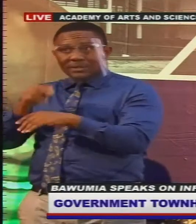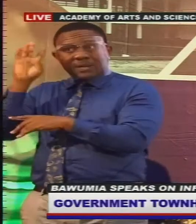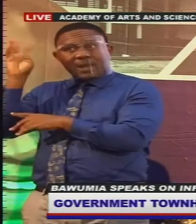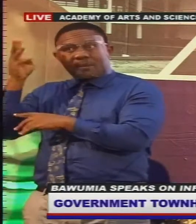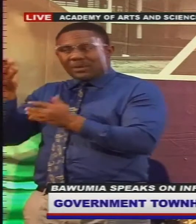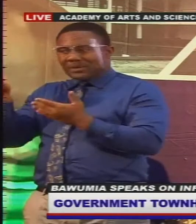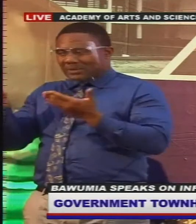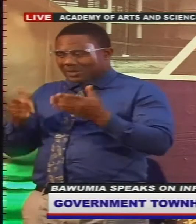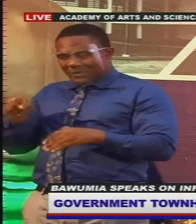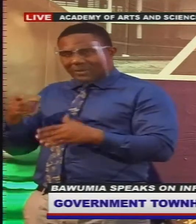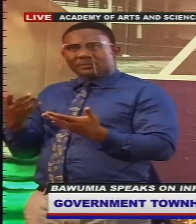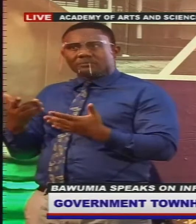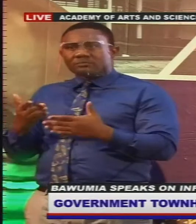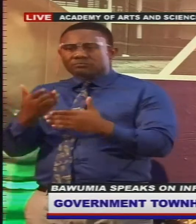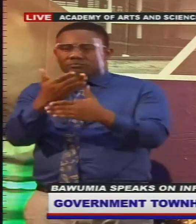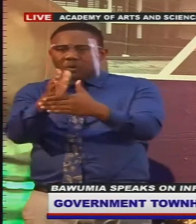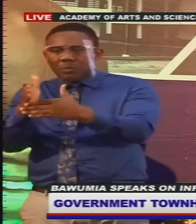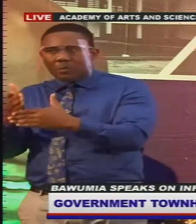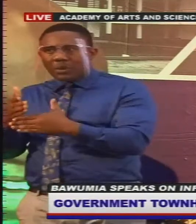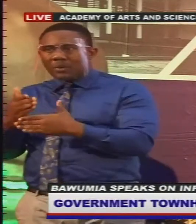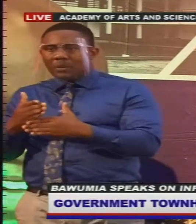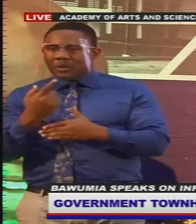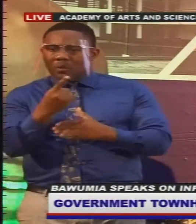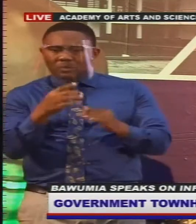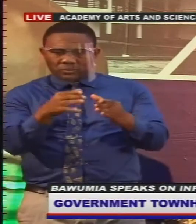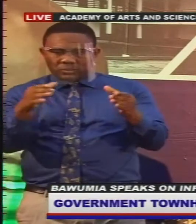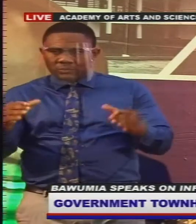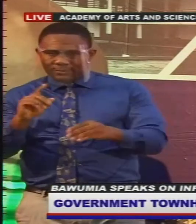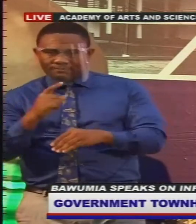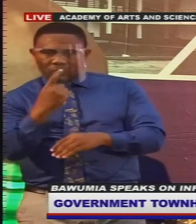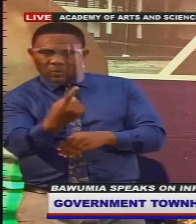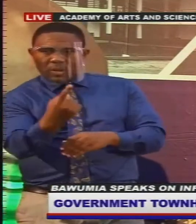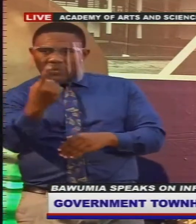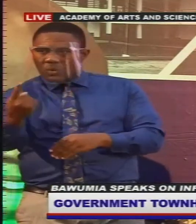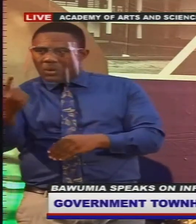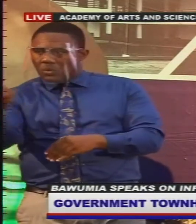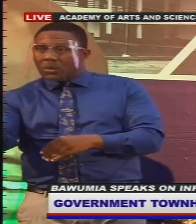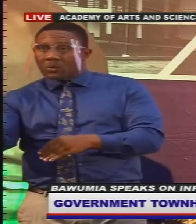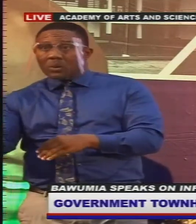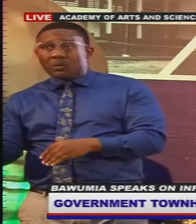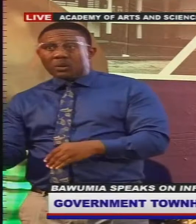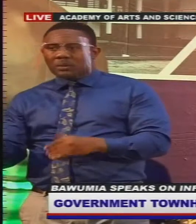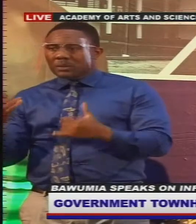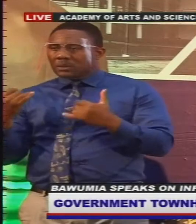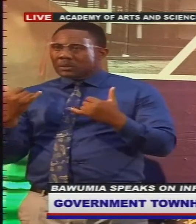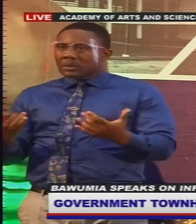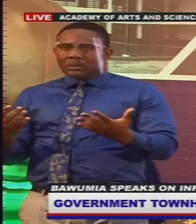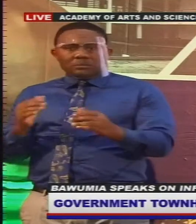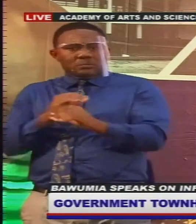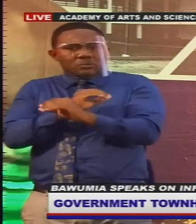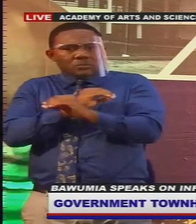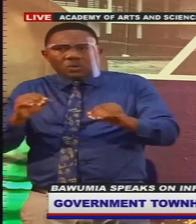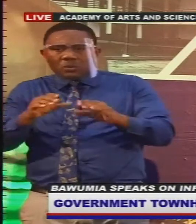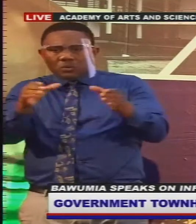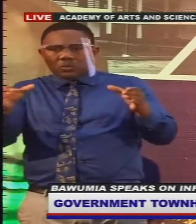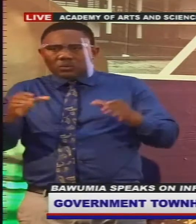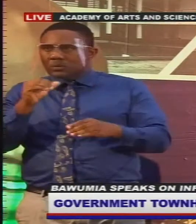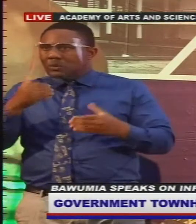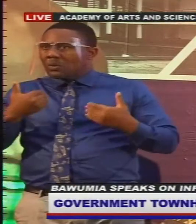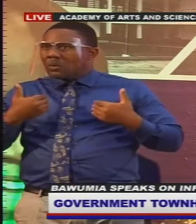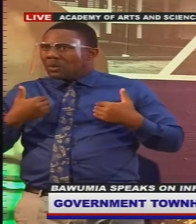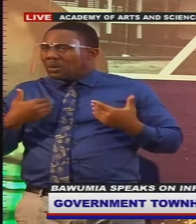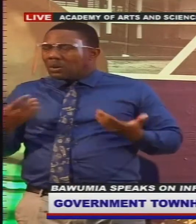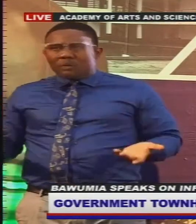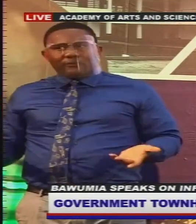each constituency being allocated at least 1 ambulance. Currently, there is no constituency in the country without